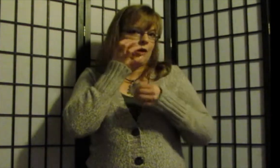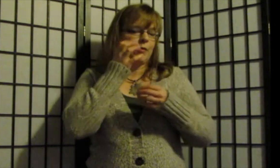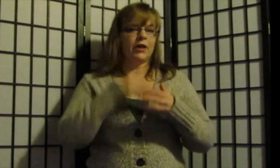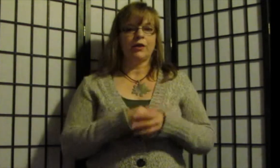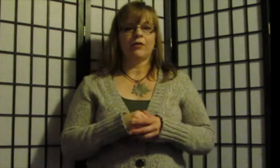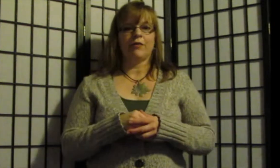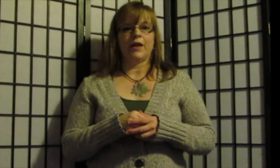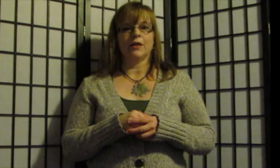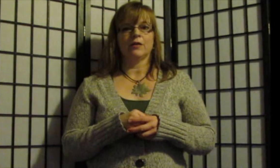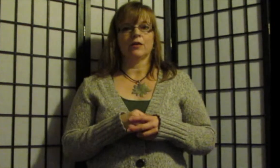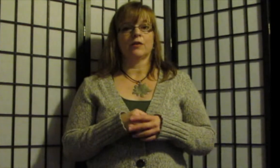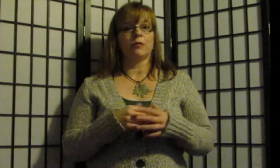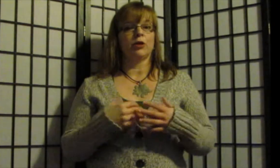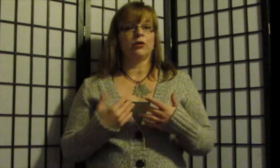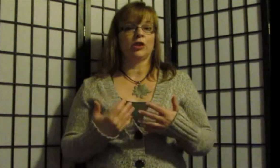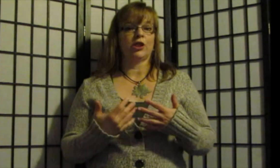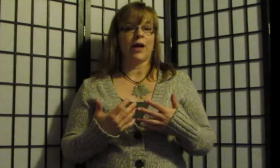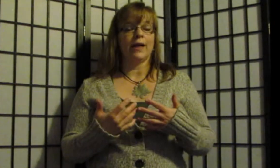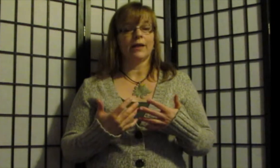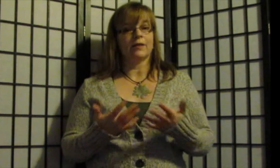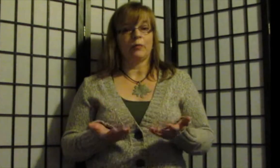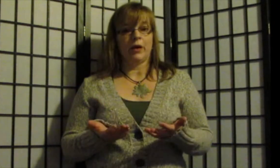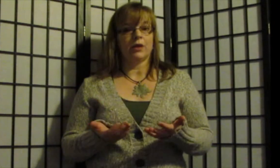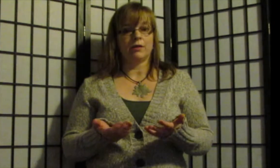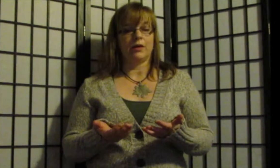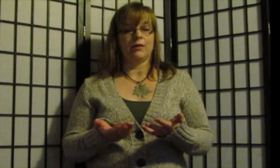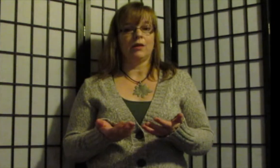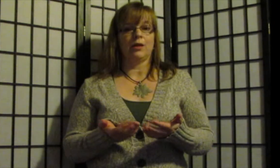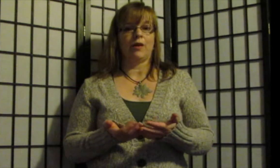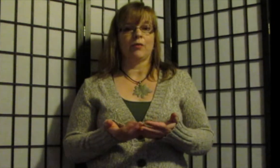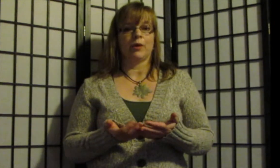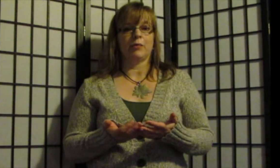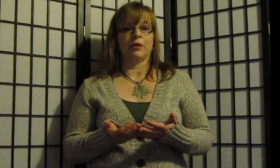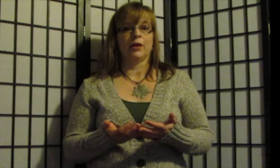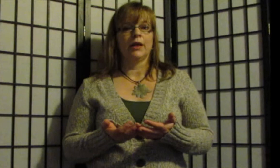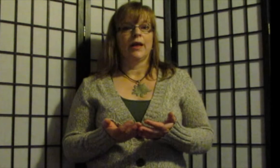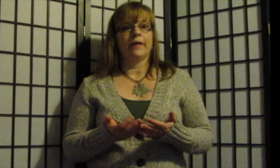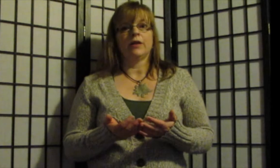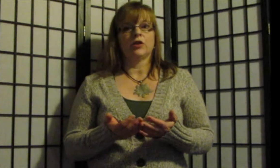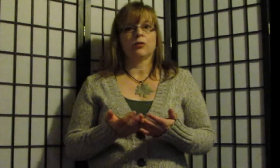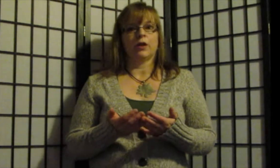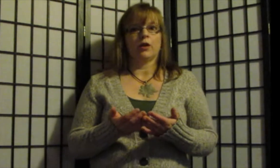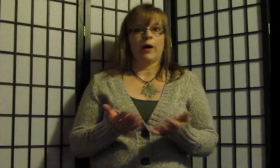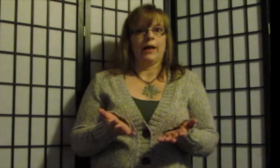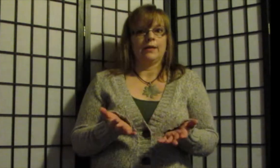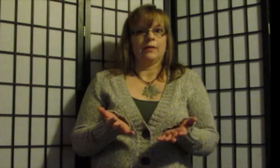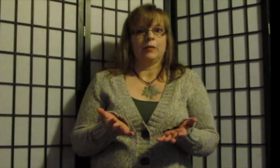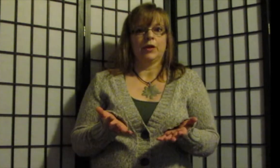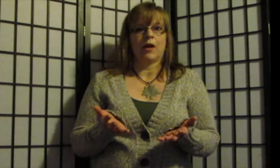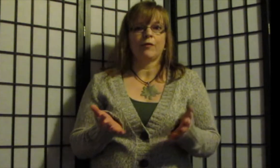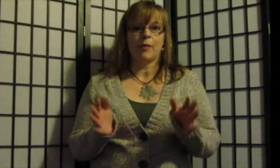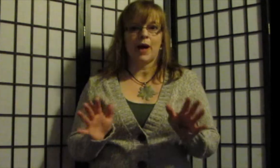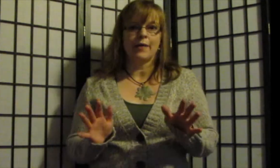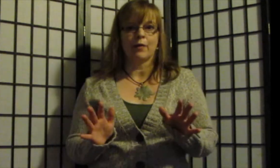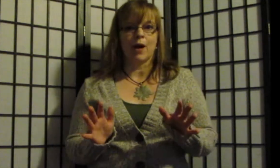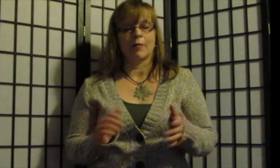coming in your face, because someone who's shy gets embarrassed easily around people and they just want to go hide somewhere, often behind their mom or